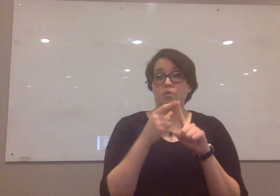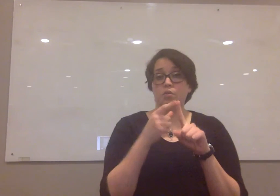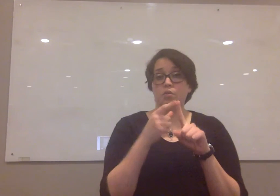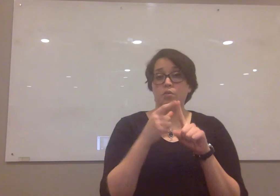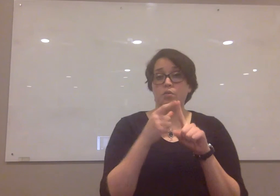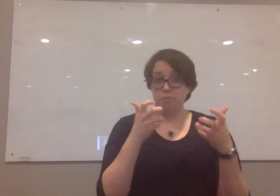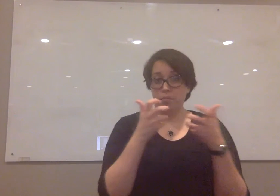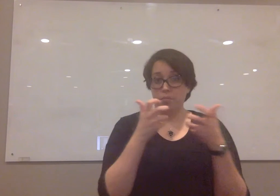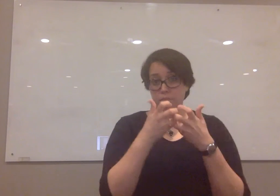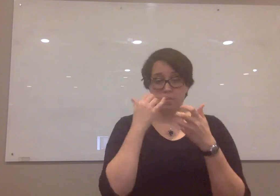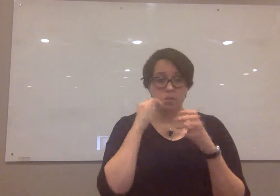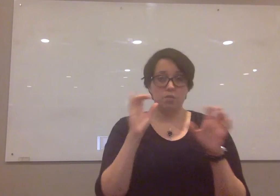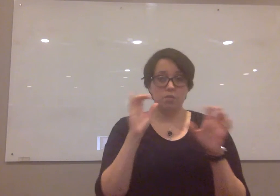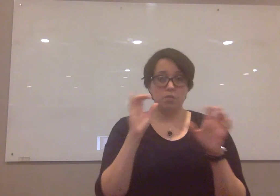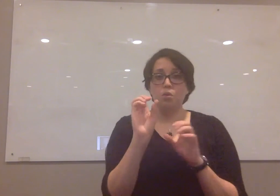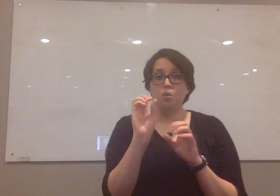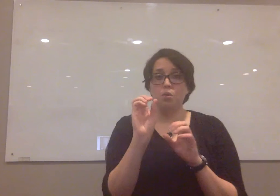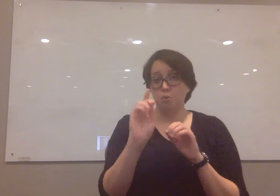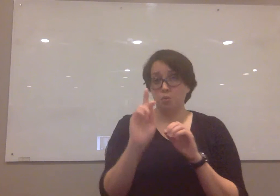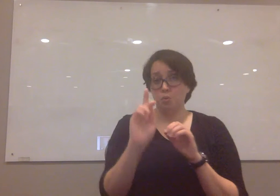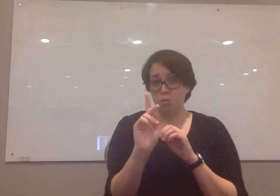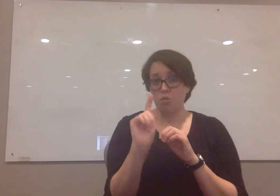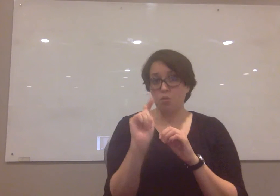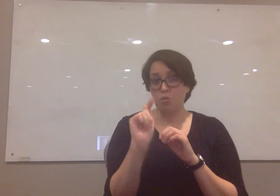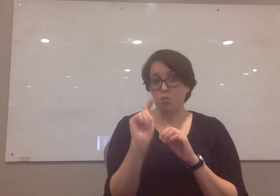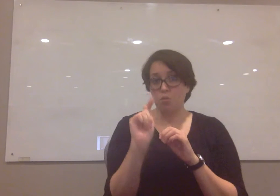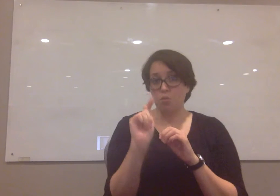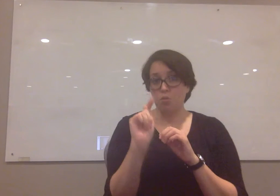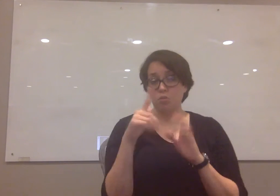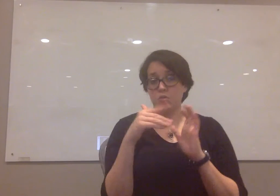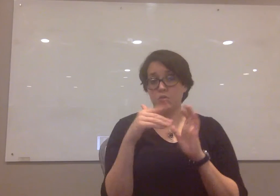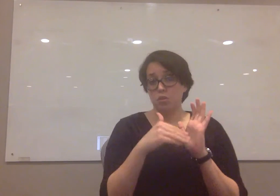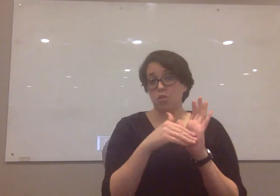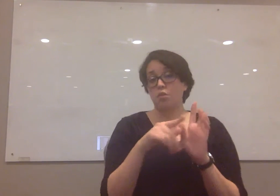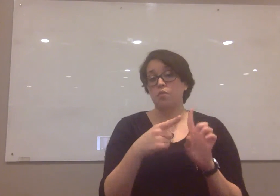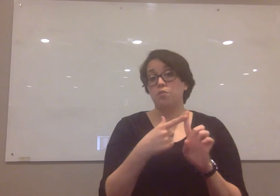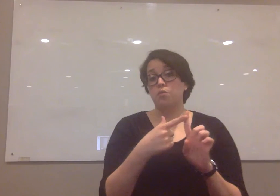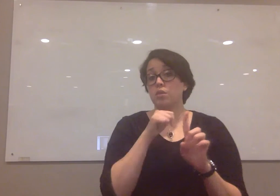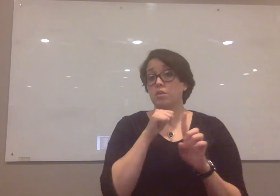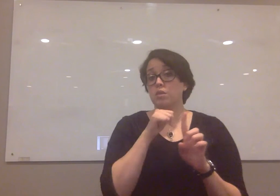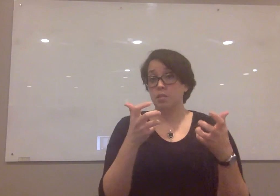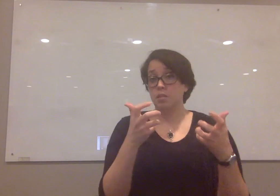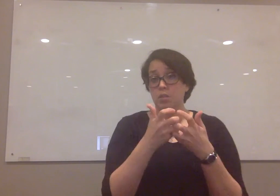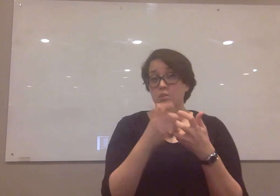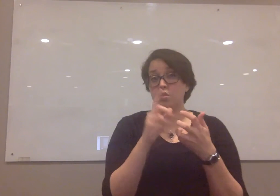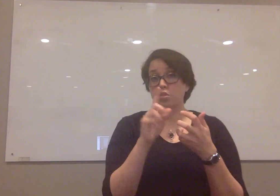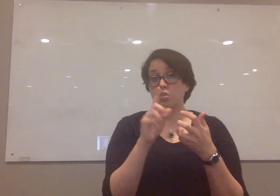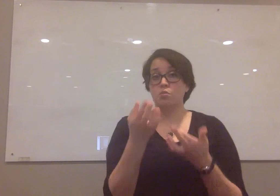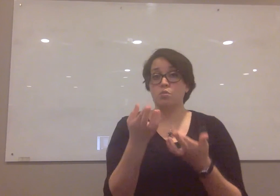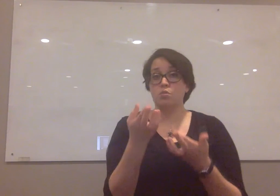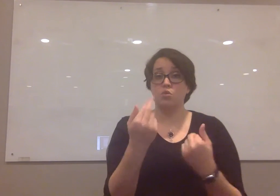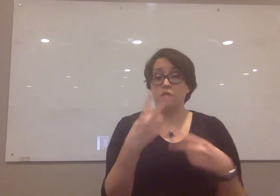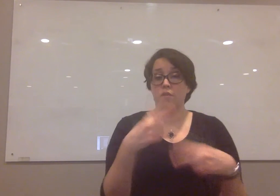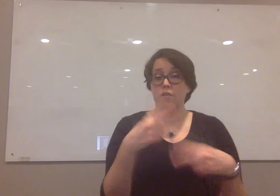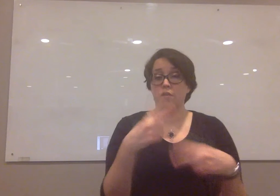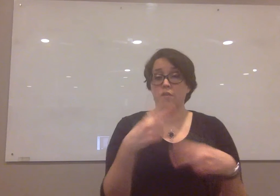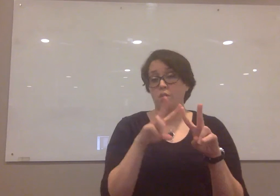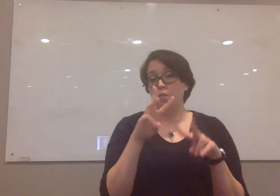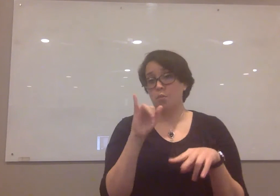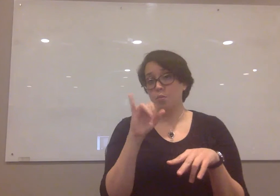okay, tuples over and over again, the first one that doesn't match will just be the return value of the with. So you can get rid of a lot of